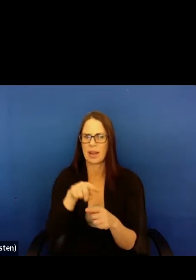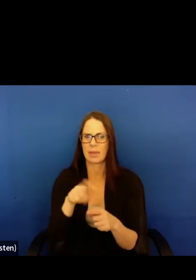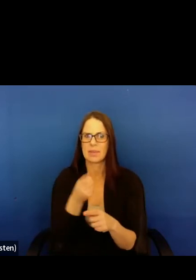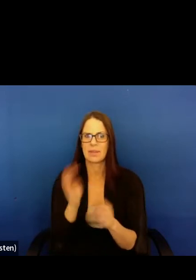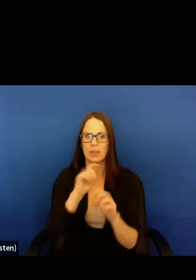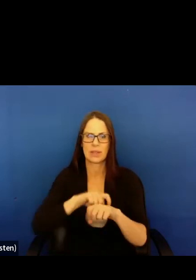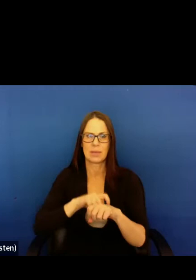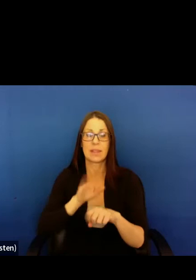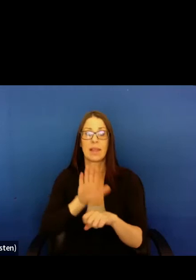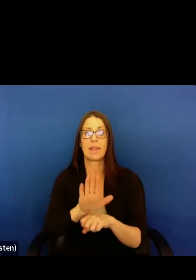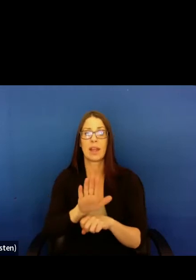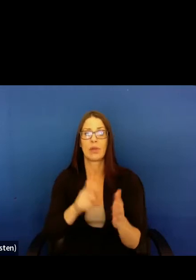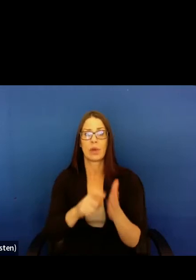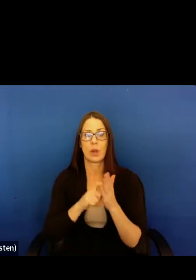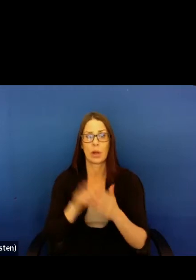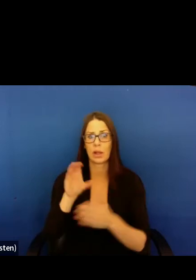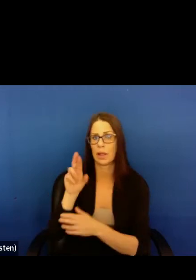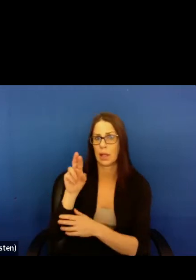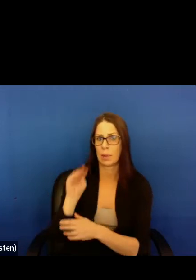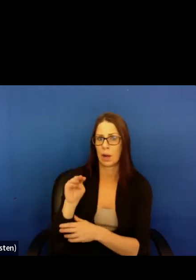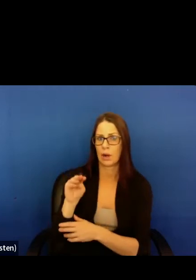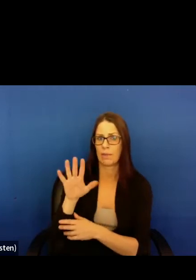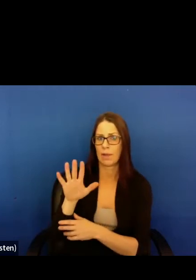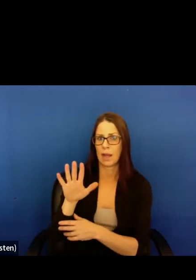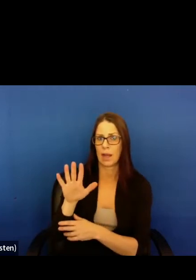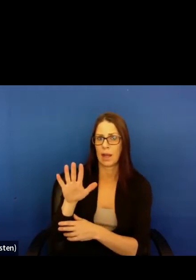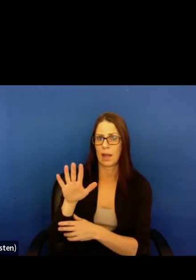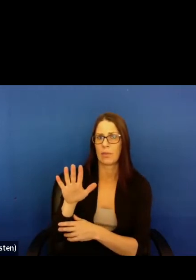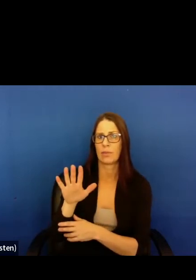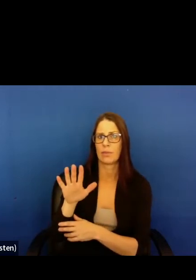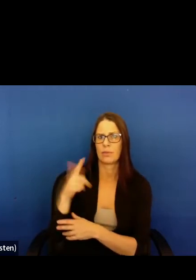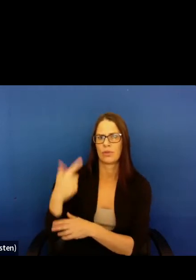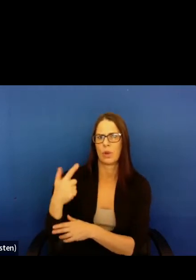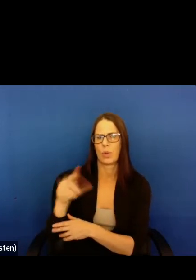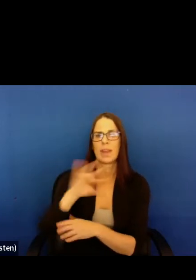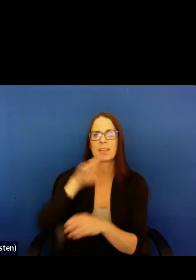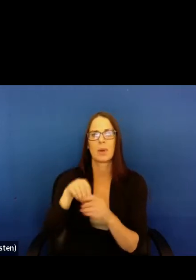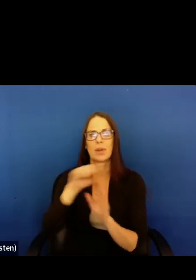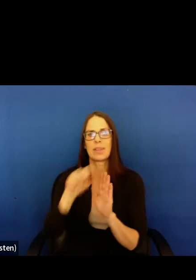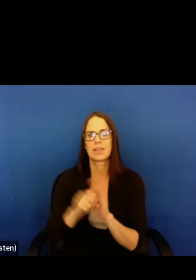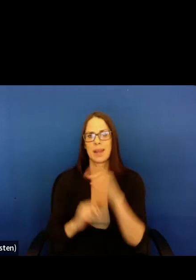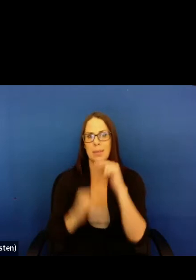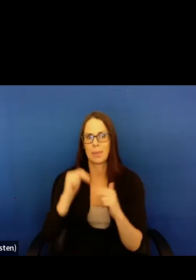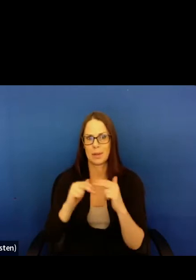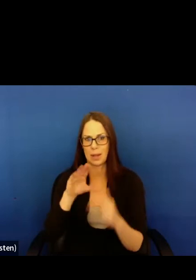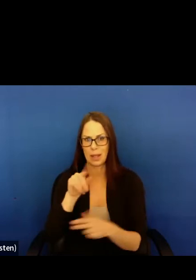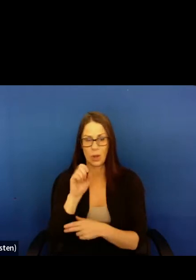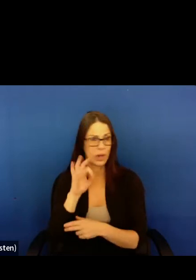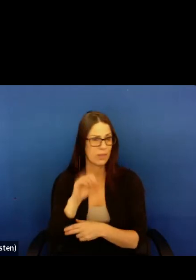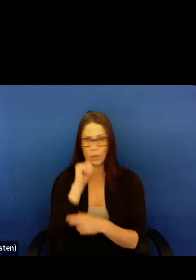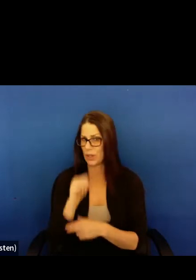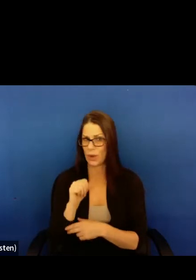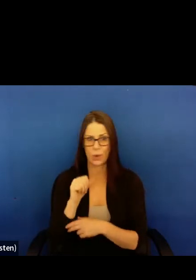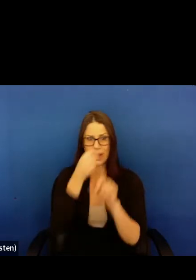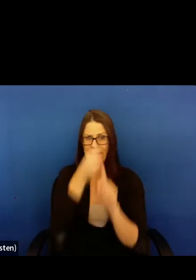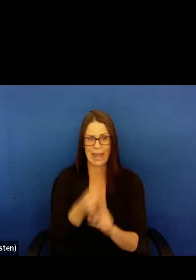requirements, CMR 521, that's part of our state building code. So if we don't hit those, we're